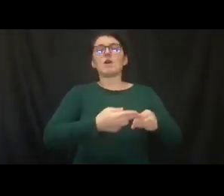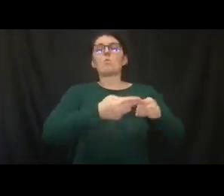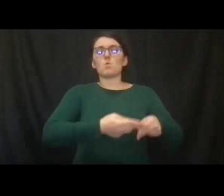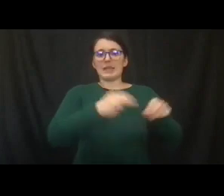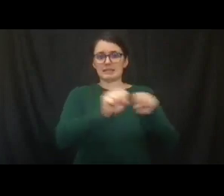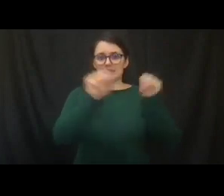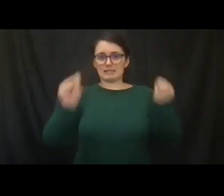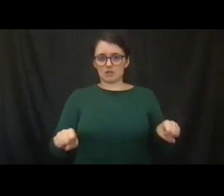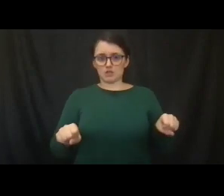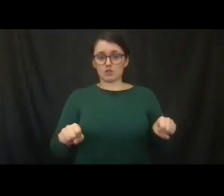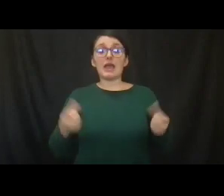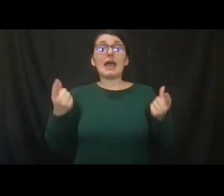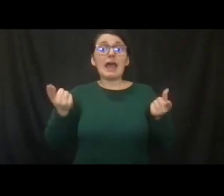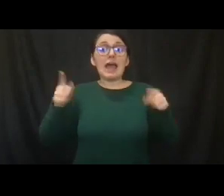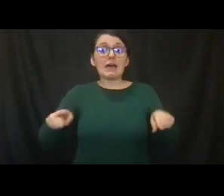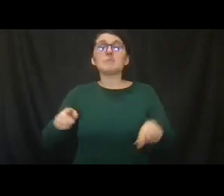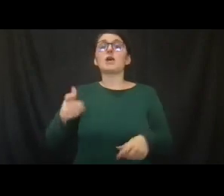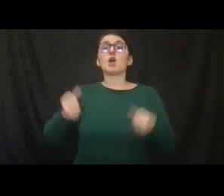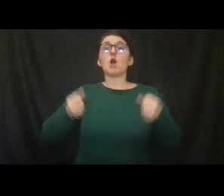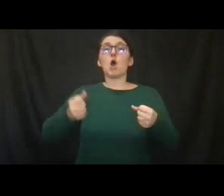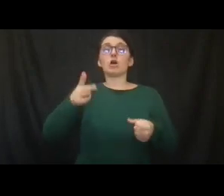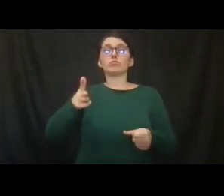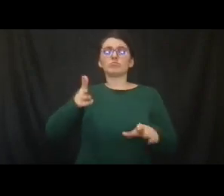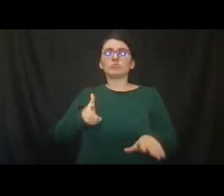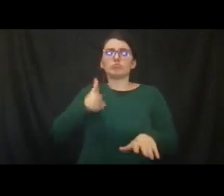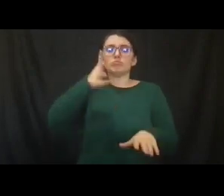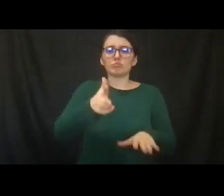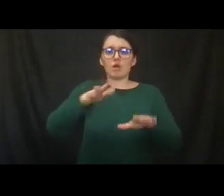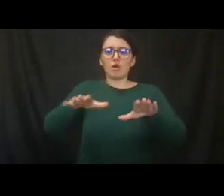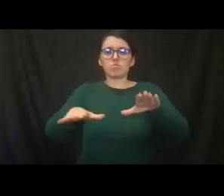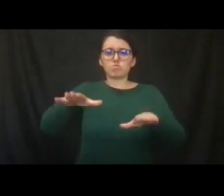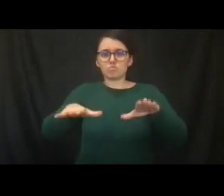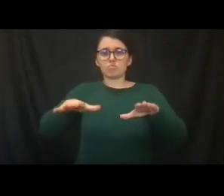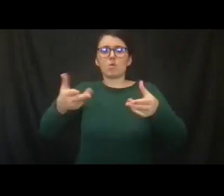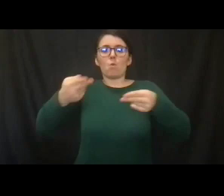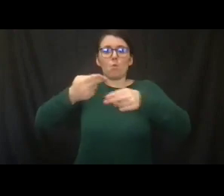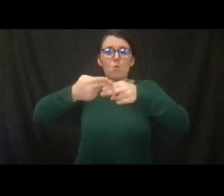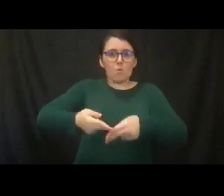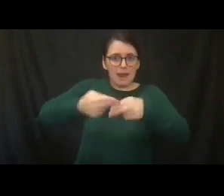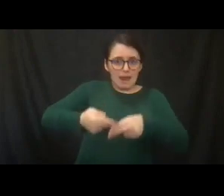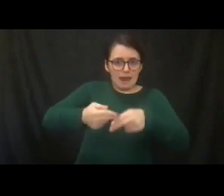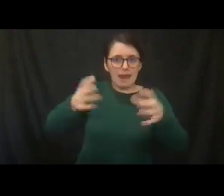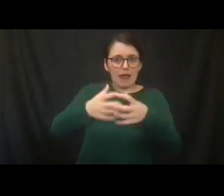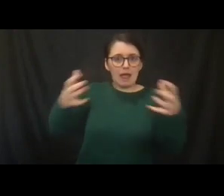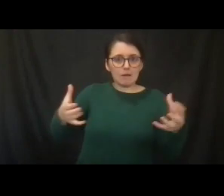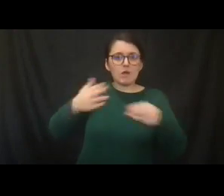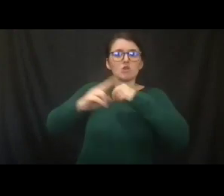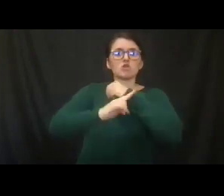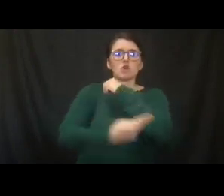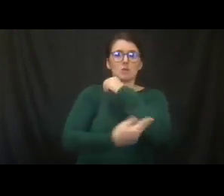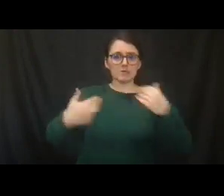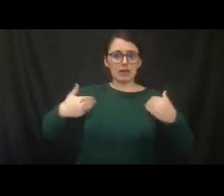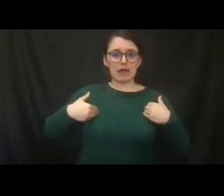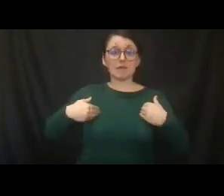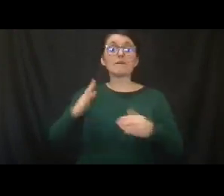weigh the car, and then the car will drive over to the pit, and they will unload their